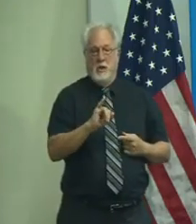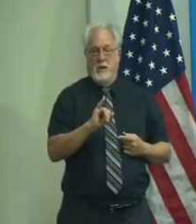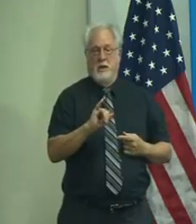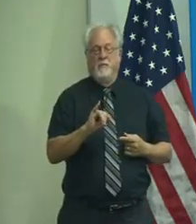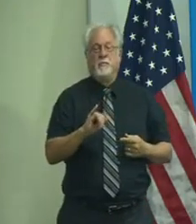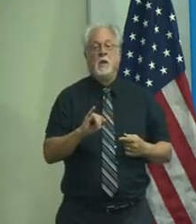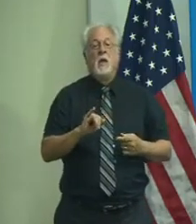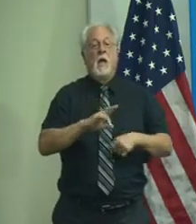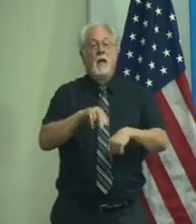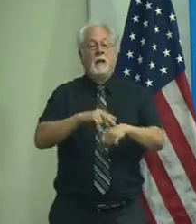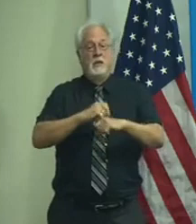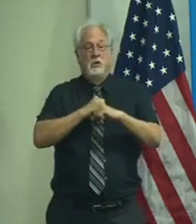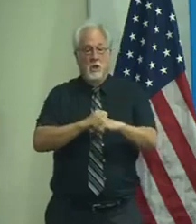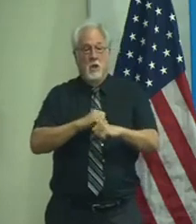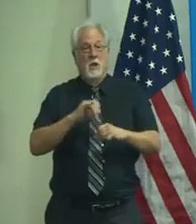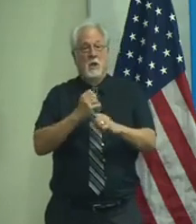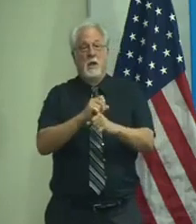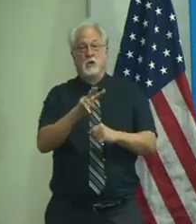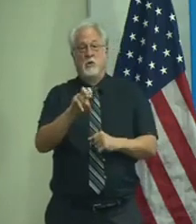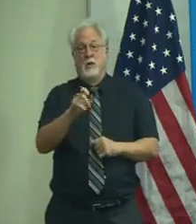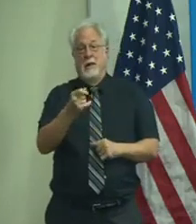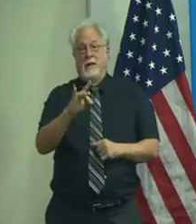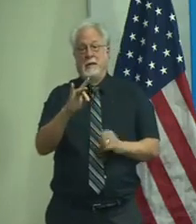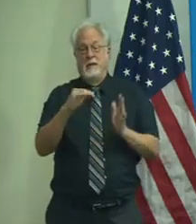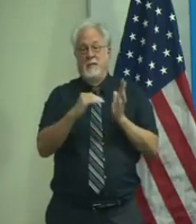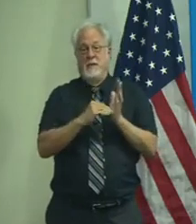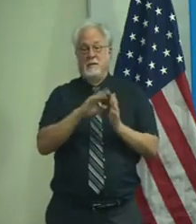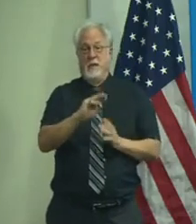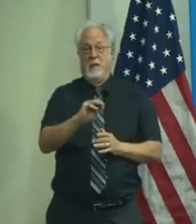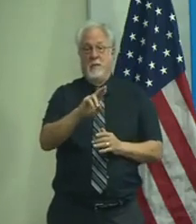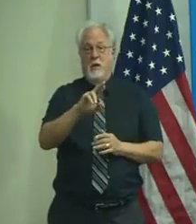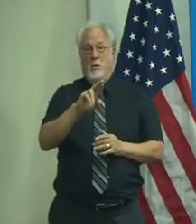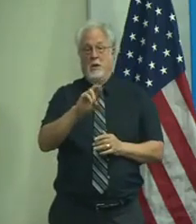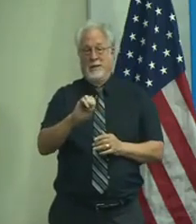The National Guard's also received 218,000 MREs and